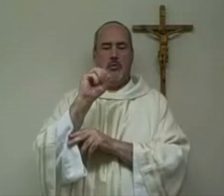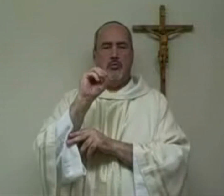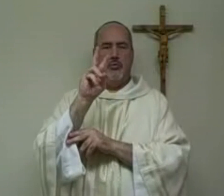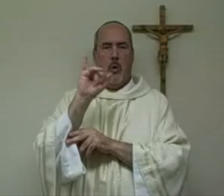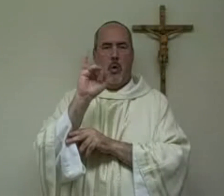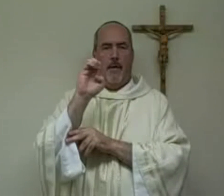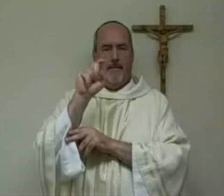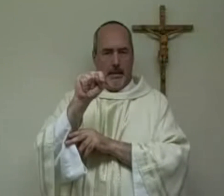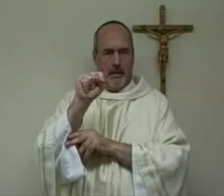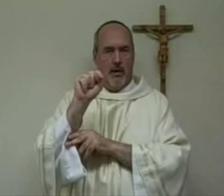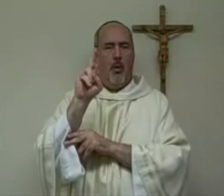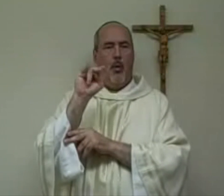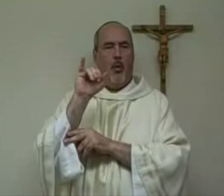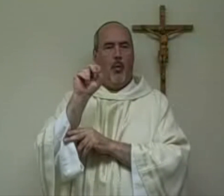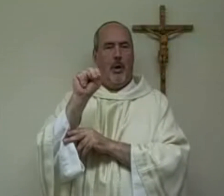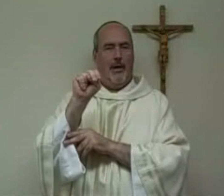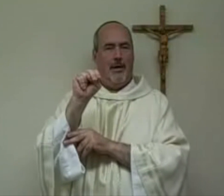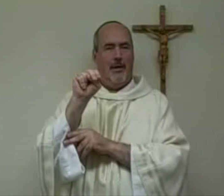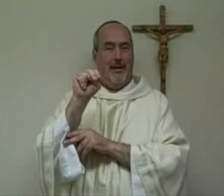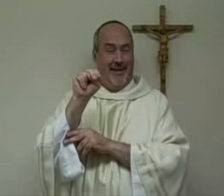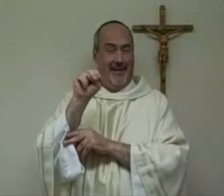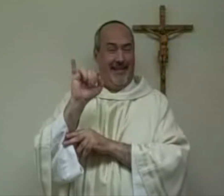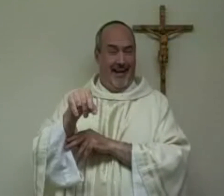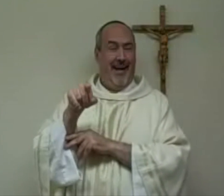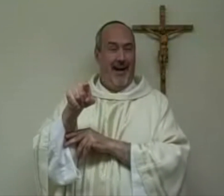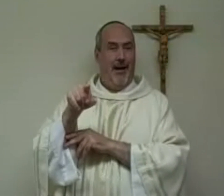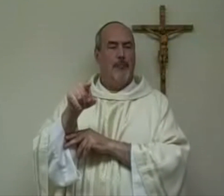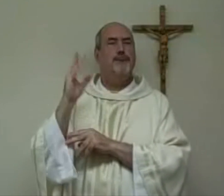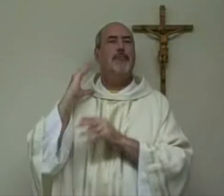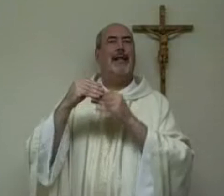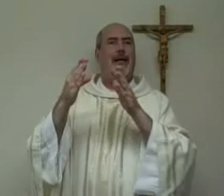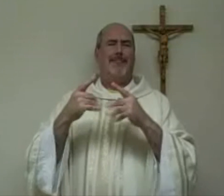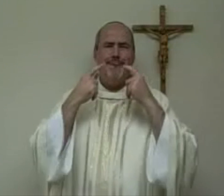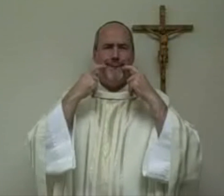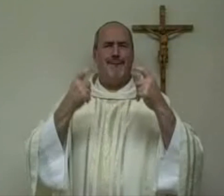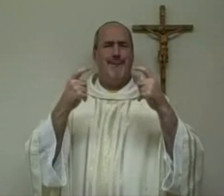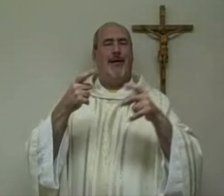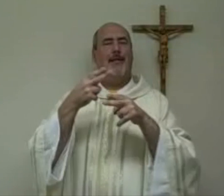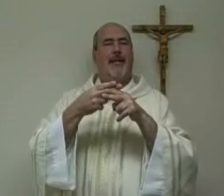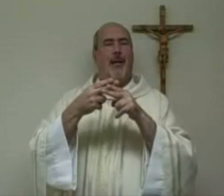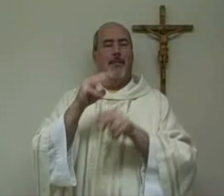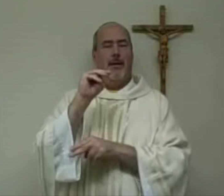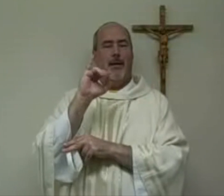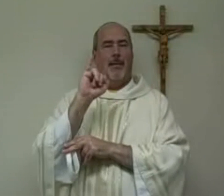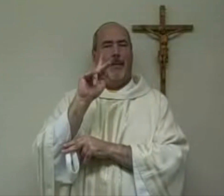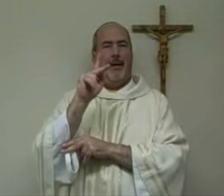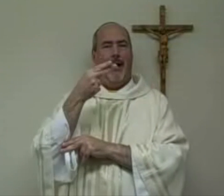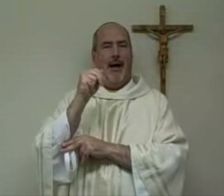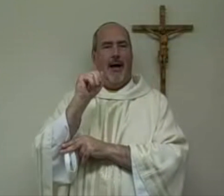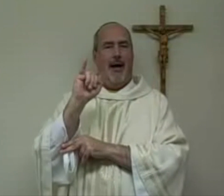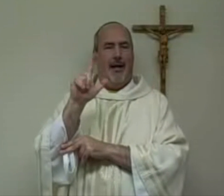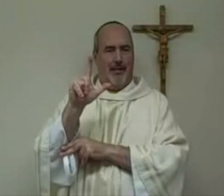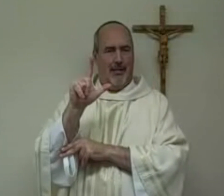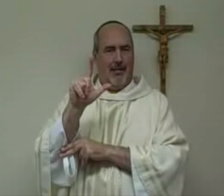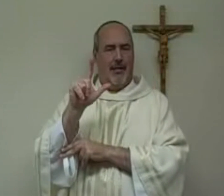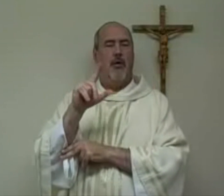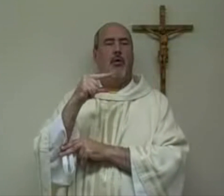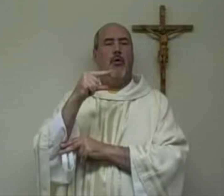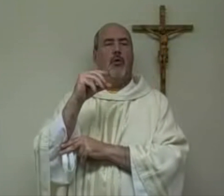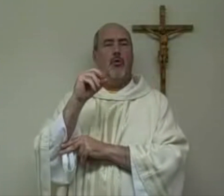Back in the 1980s, the Soviet Union had a leader, very famous, by the name of